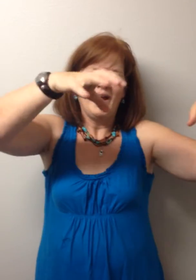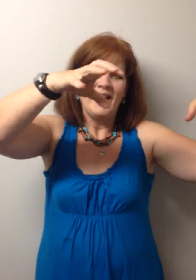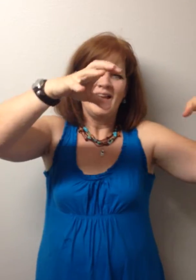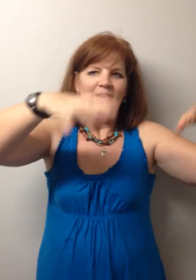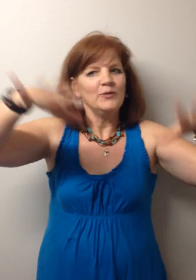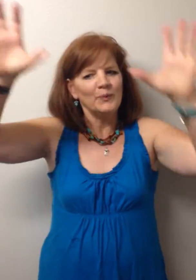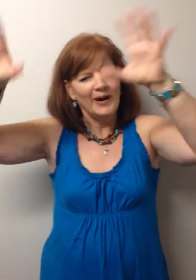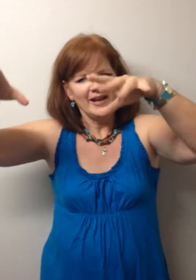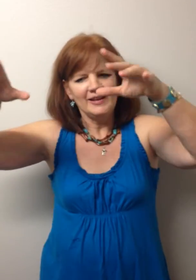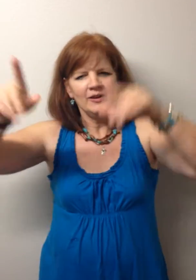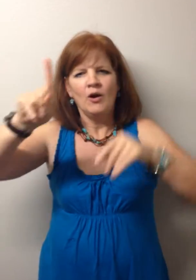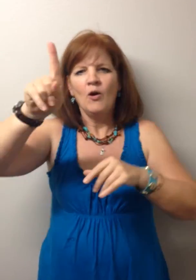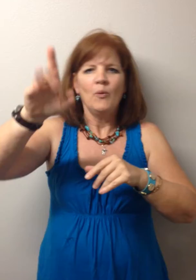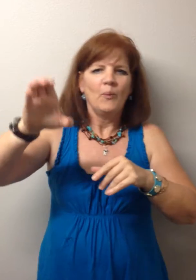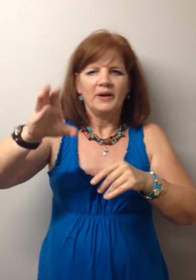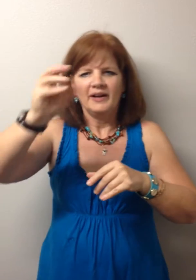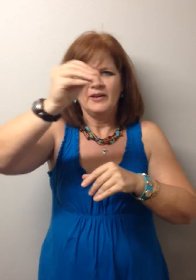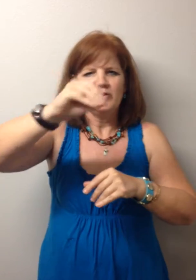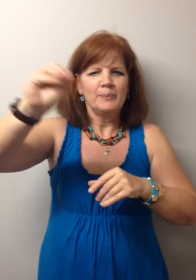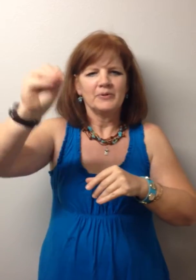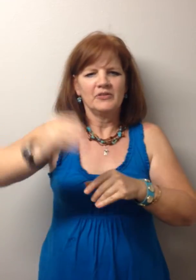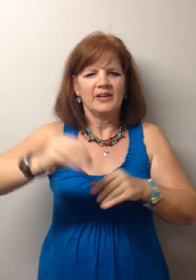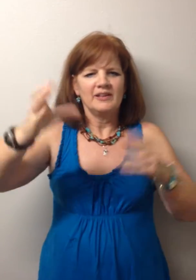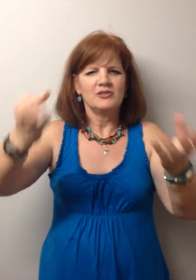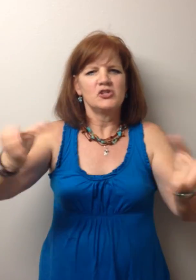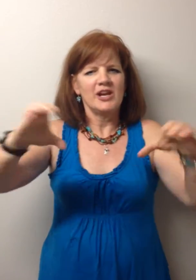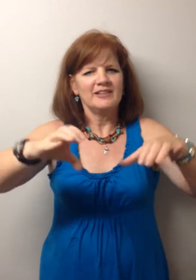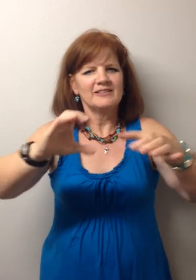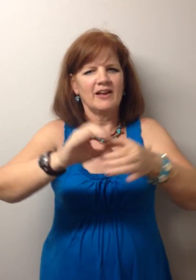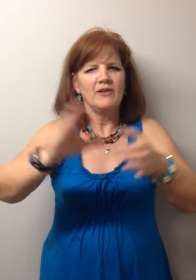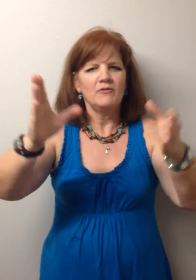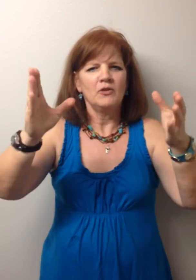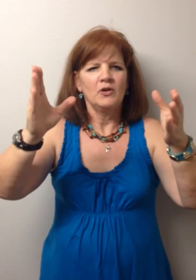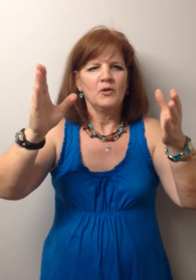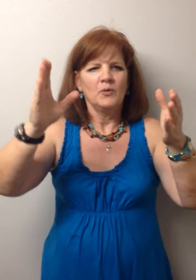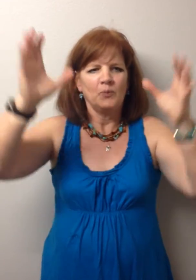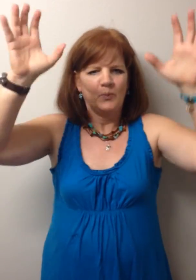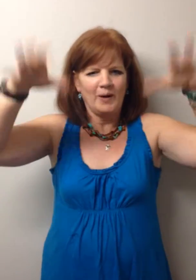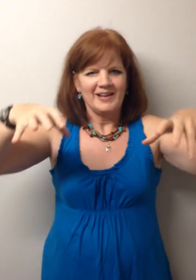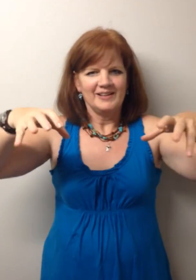rain, rain. 100% chance of rain.